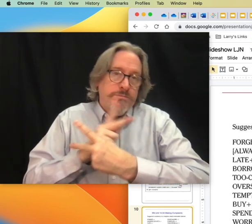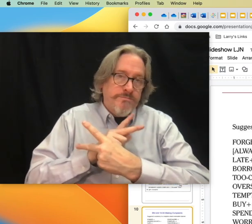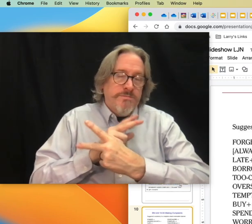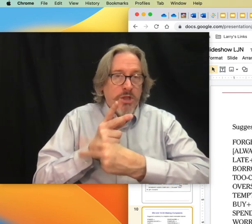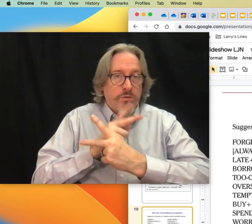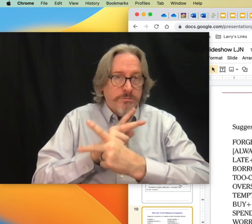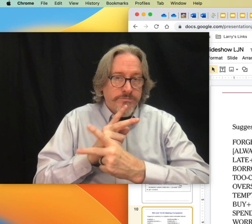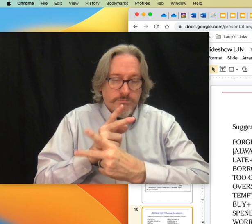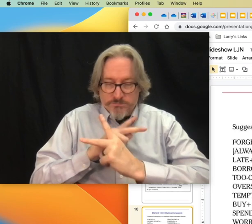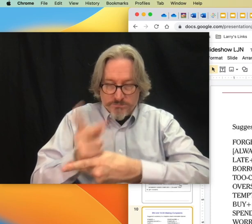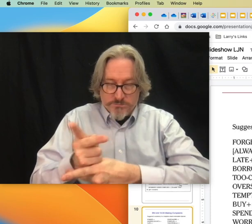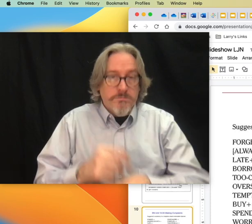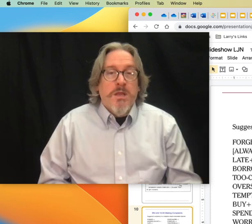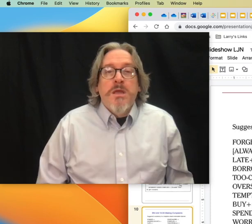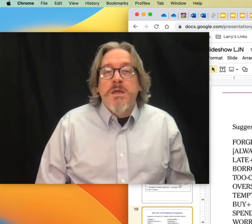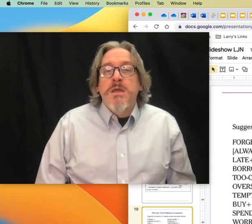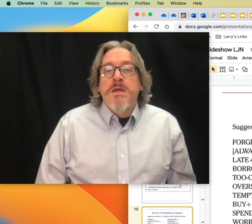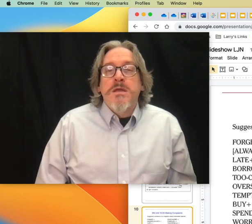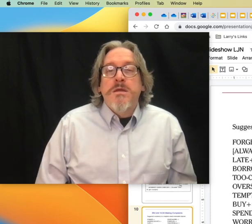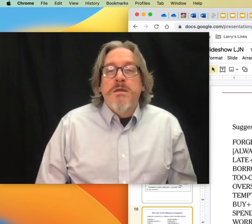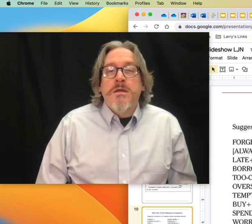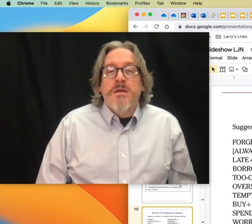Borrow, loan.